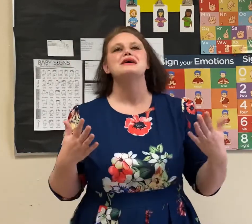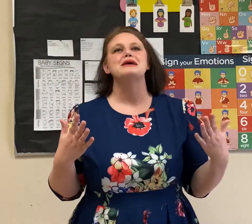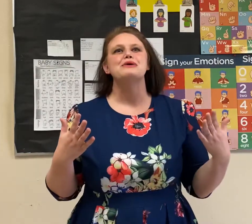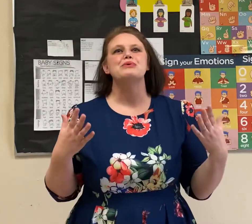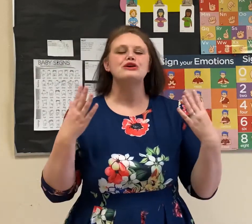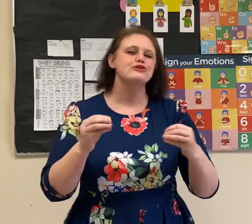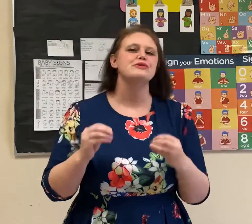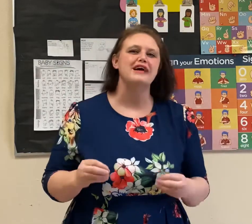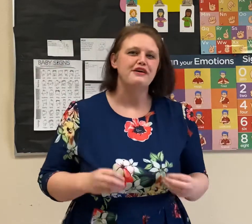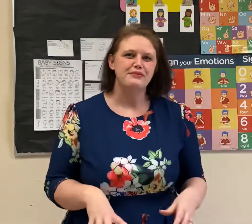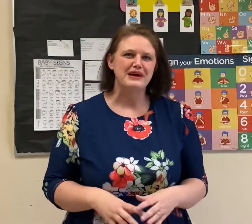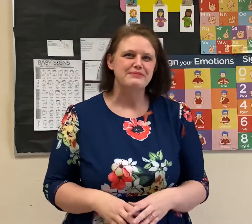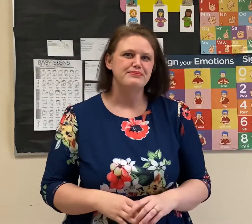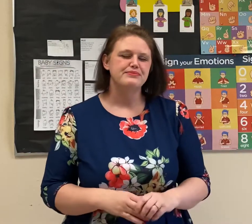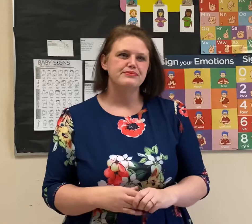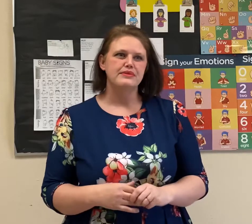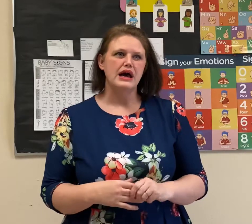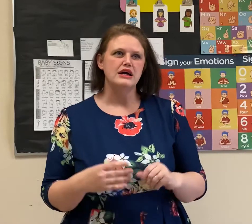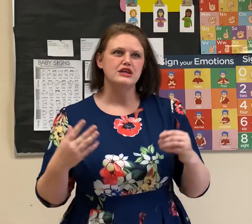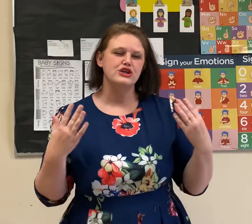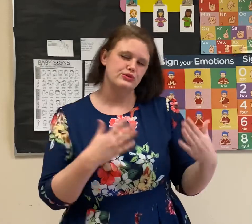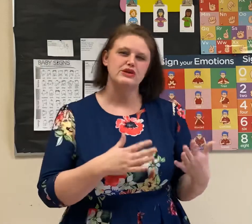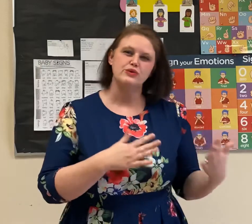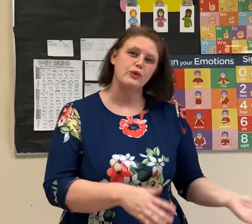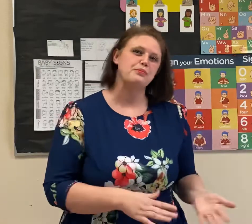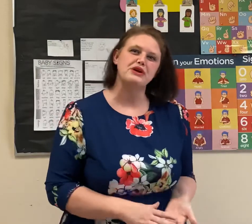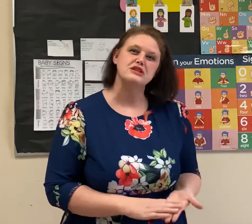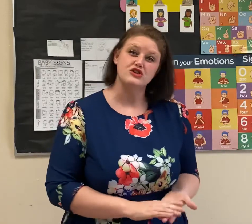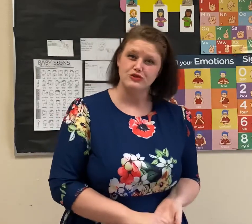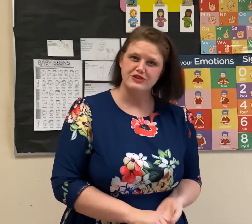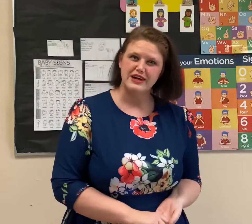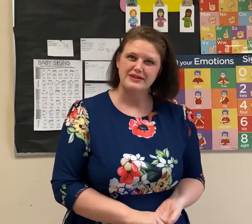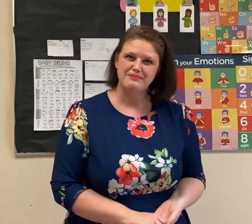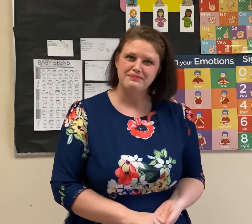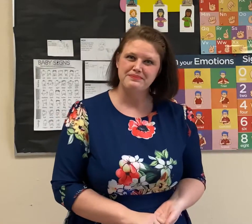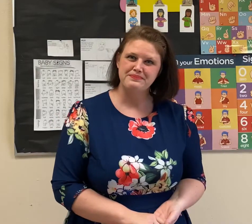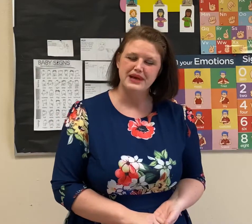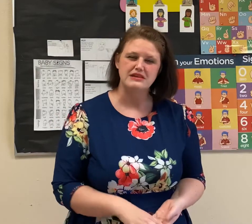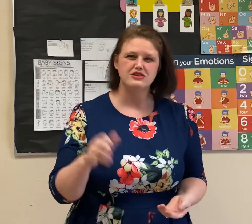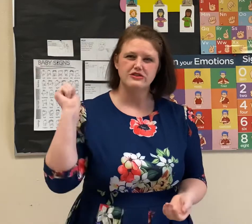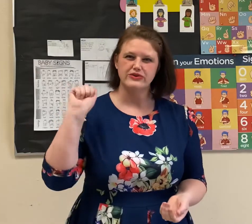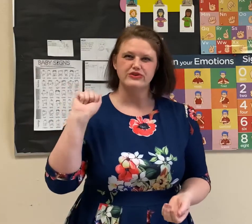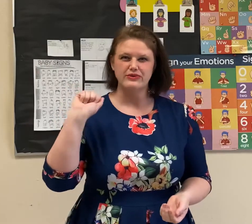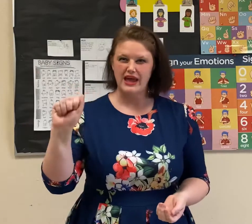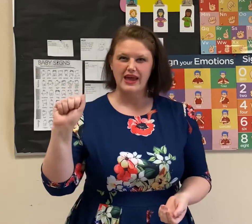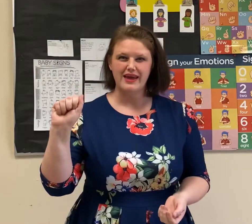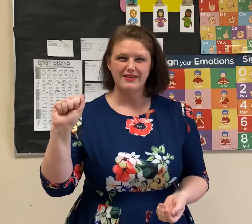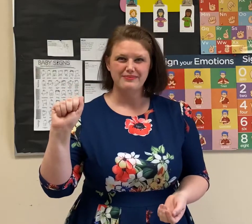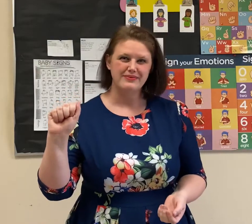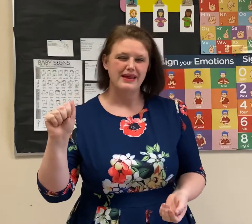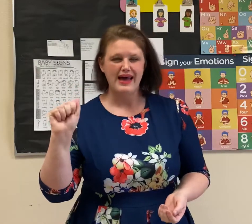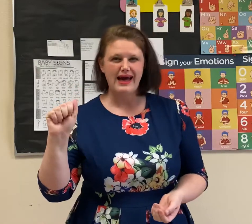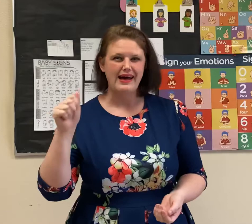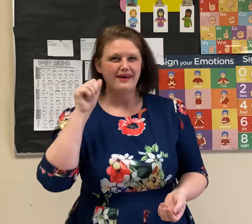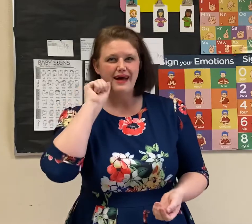When you're doing the alphabet, you can incorporate in circle time. As I told you, the A,